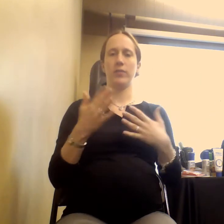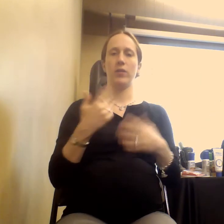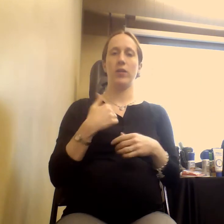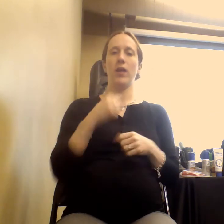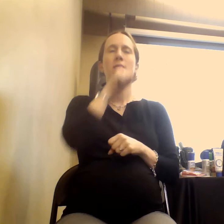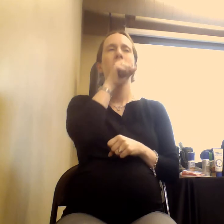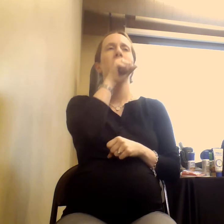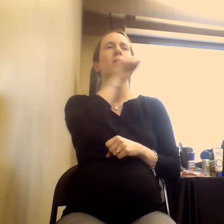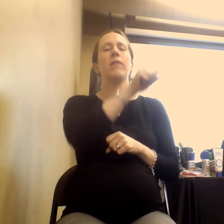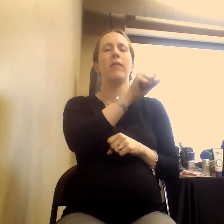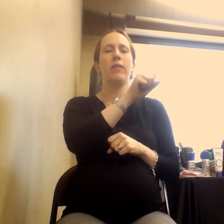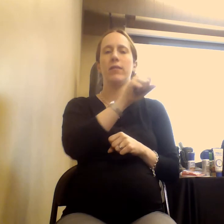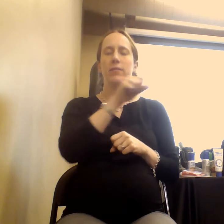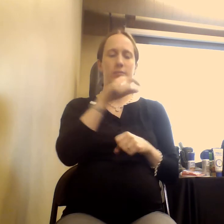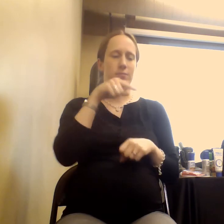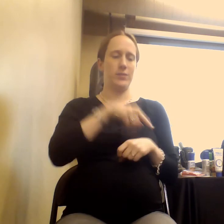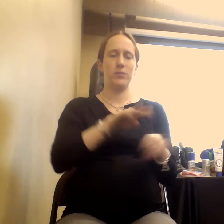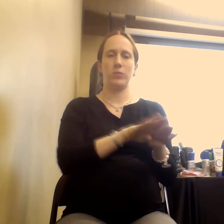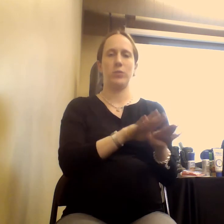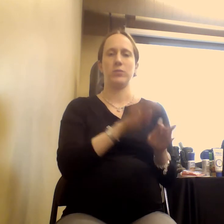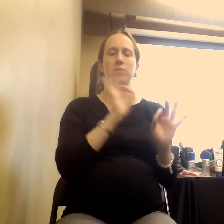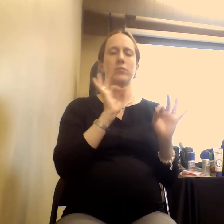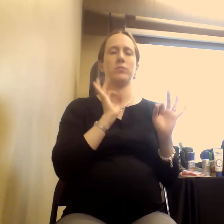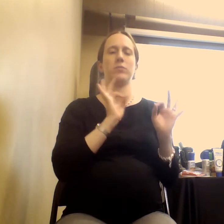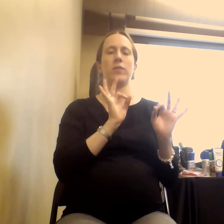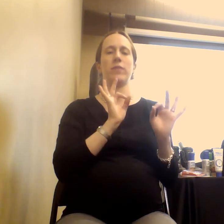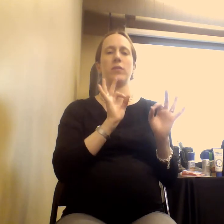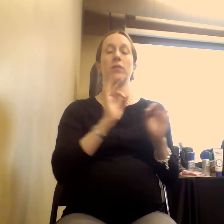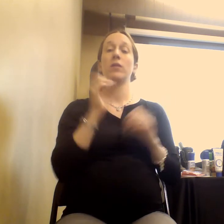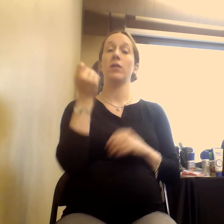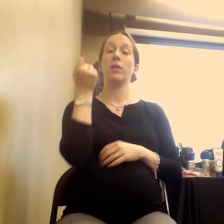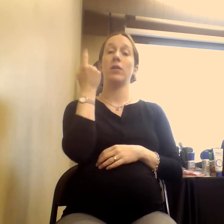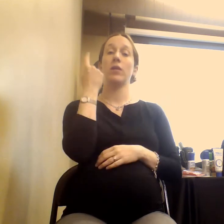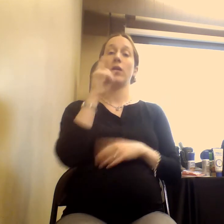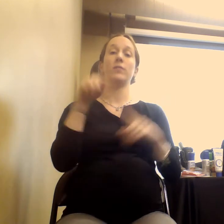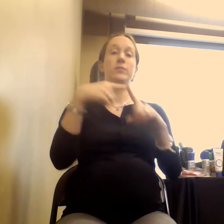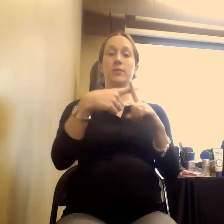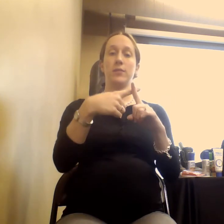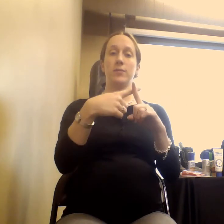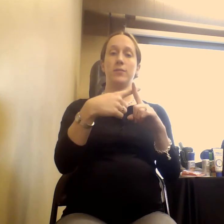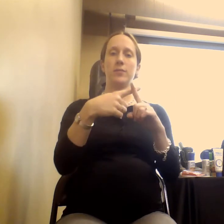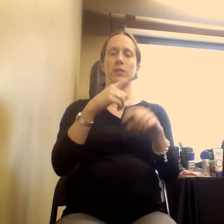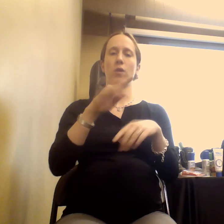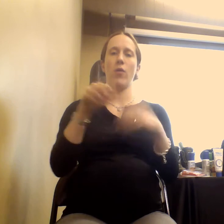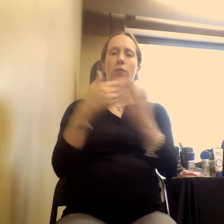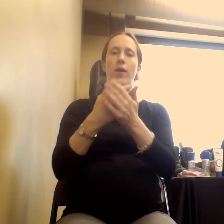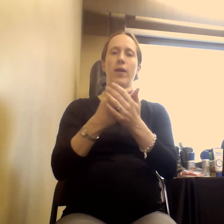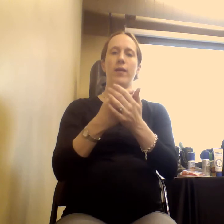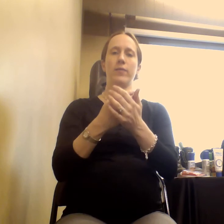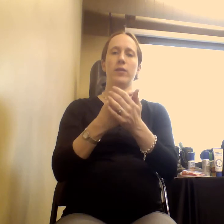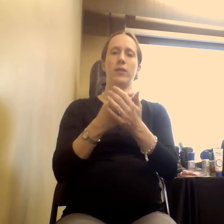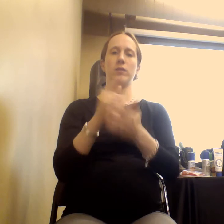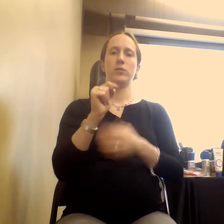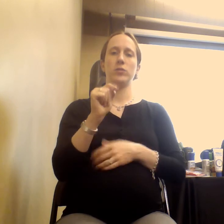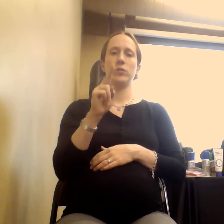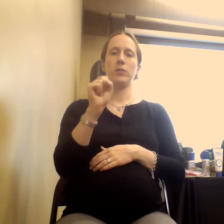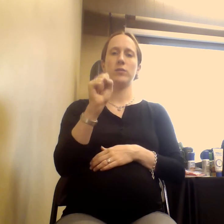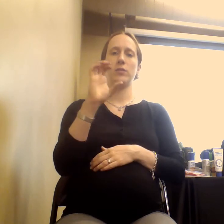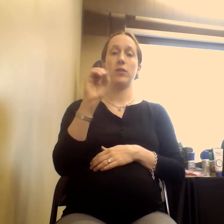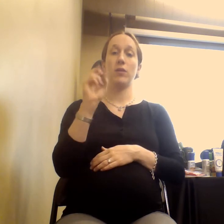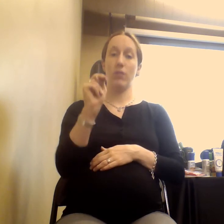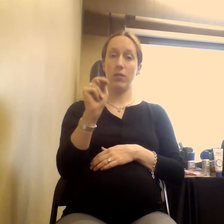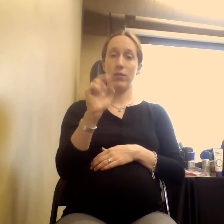in Tucson, back at the hotel. If any of you guys had the opportunity to stay at the Star Marriott up on the hill, they have these great